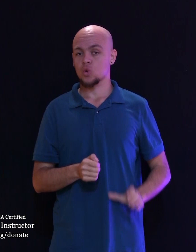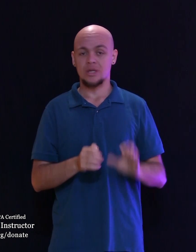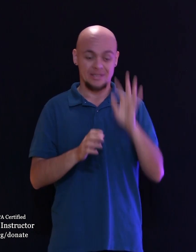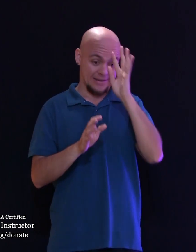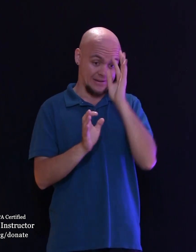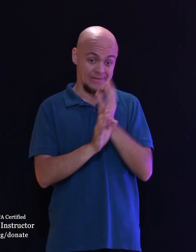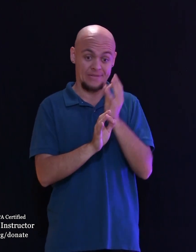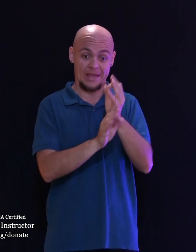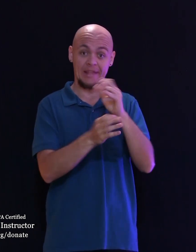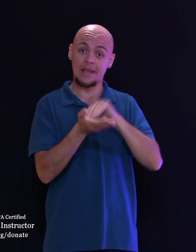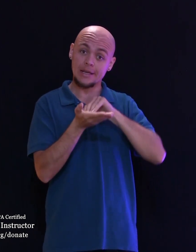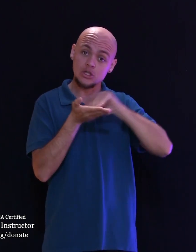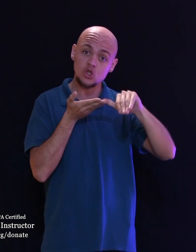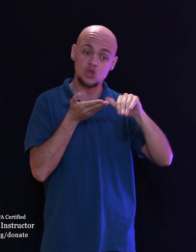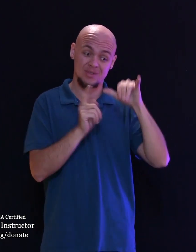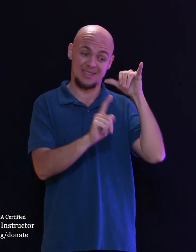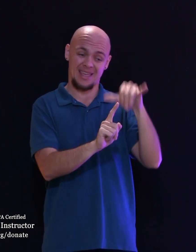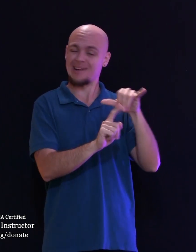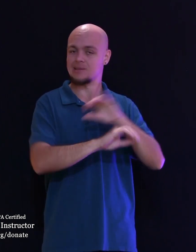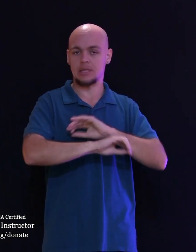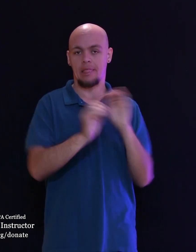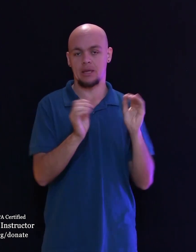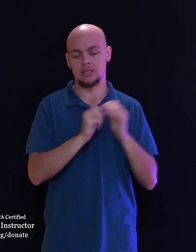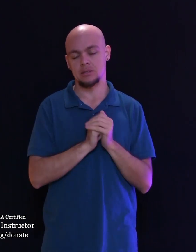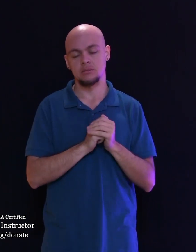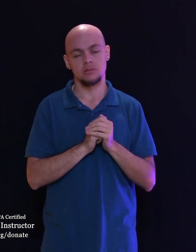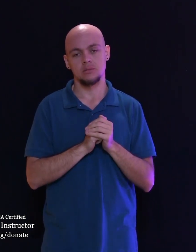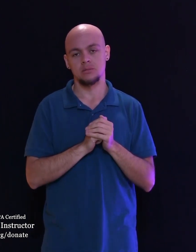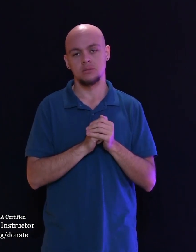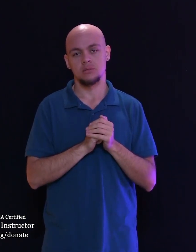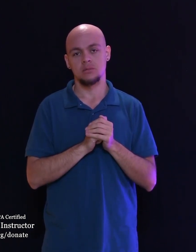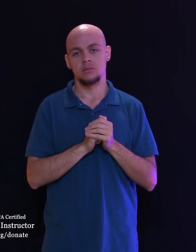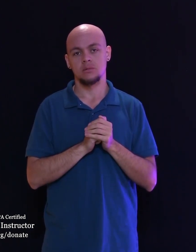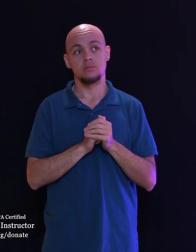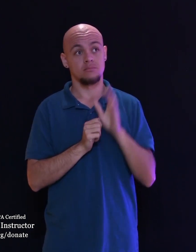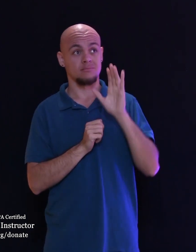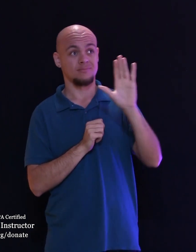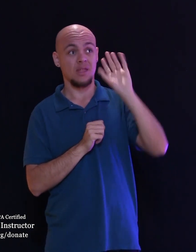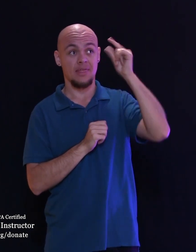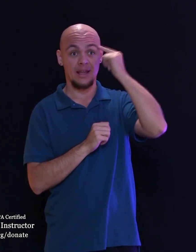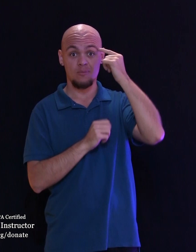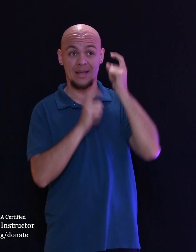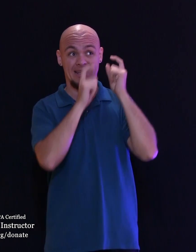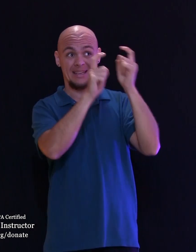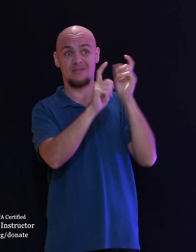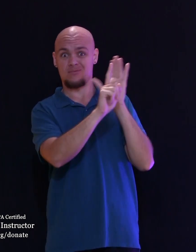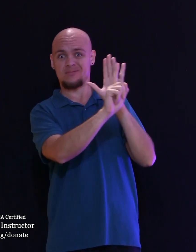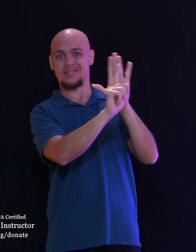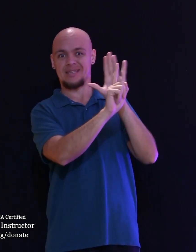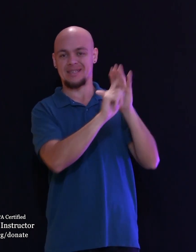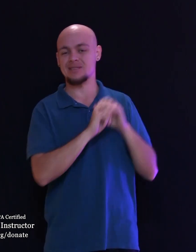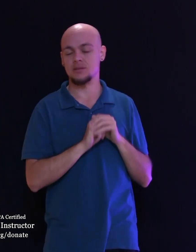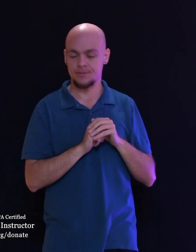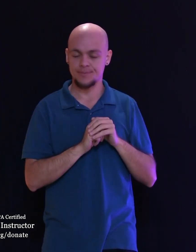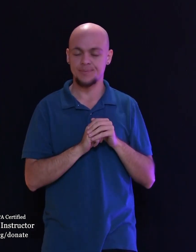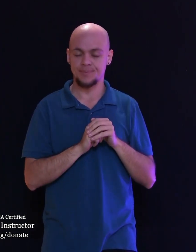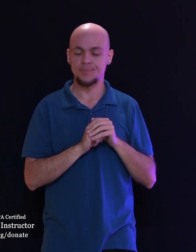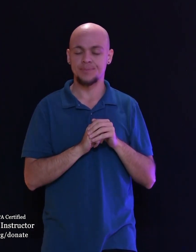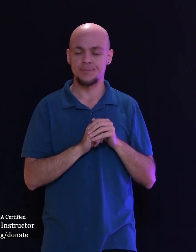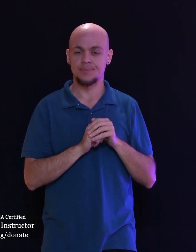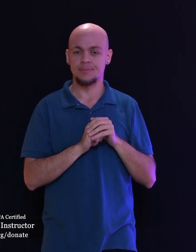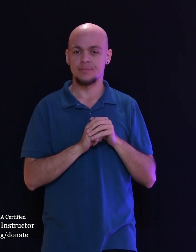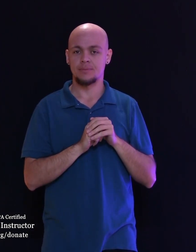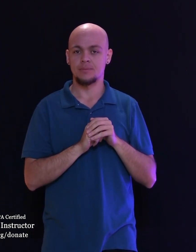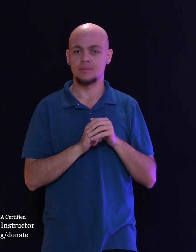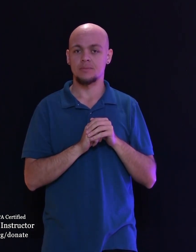taxes. Render to Caesar what's his. Nor does it allow you to avoid your duty to God, because it can go that other